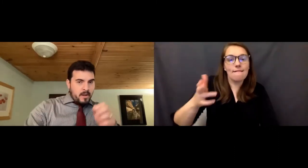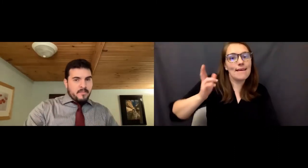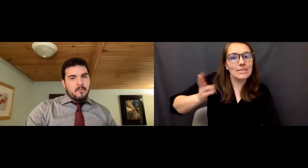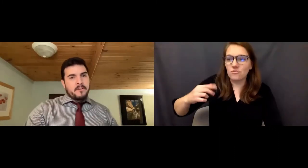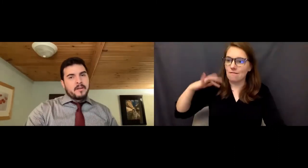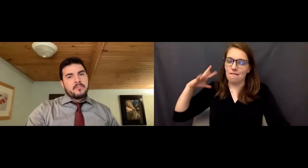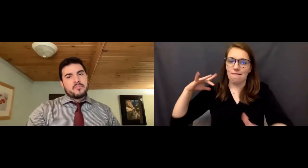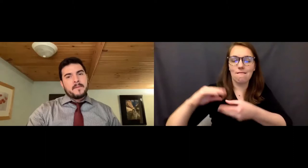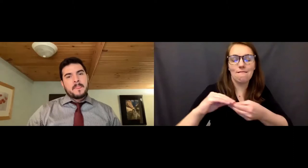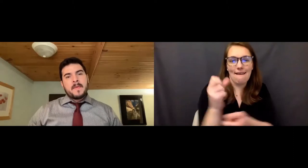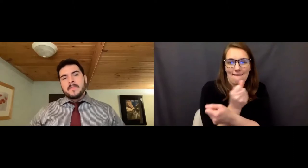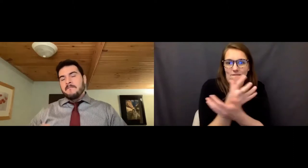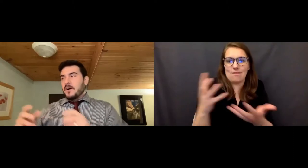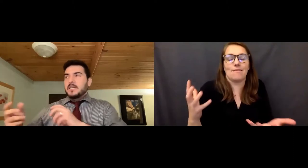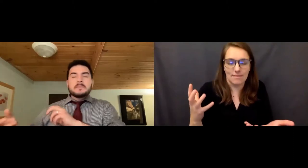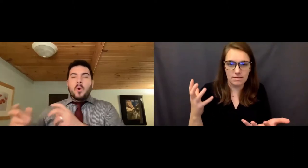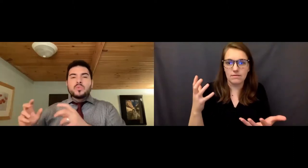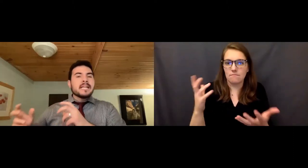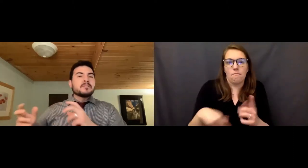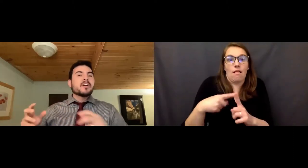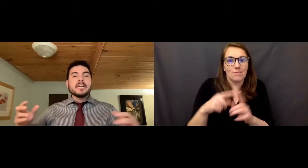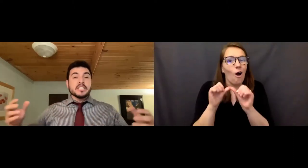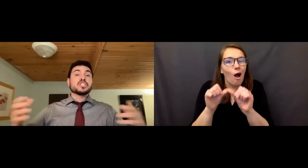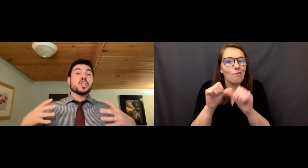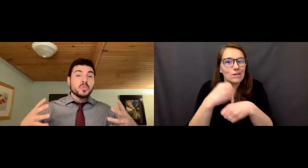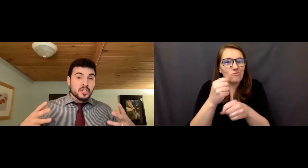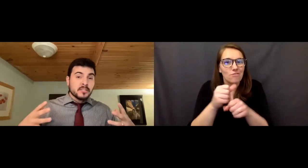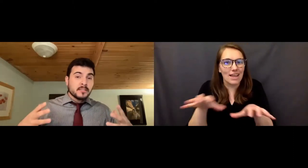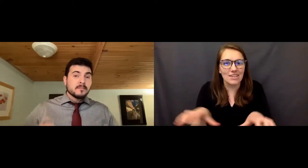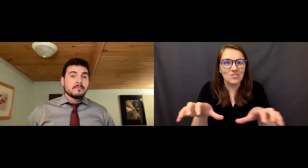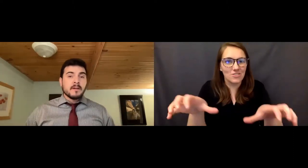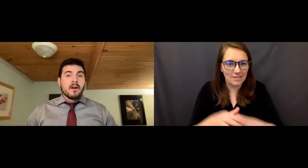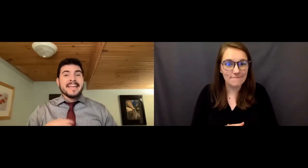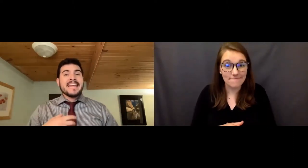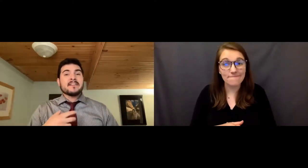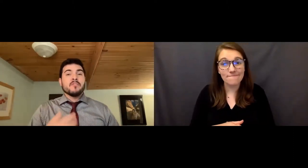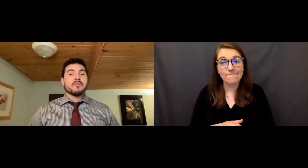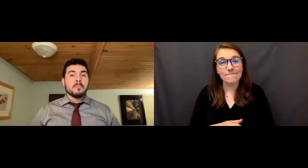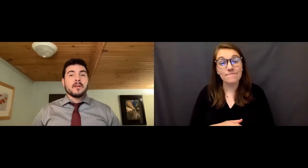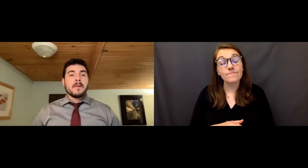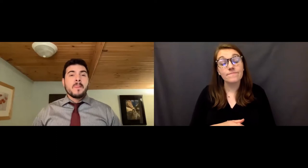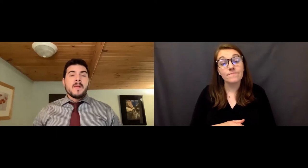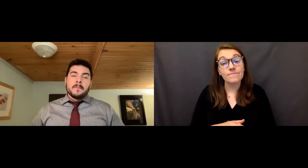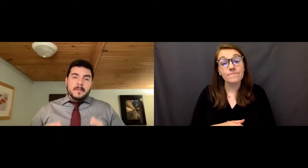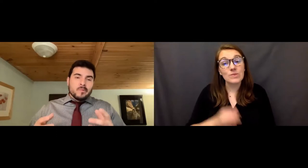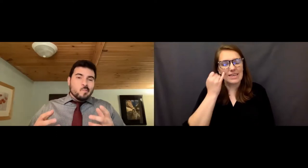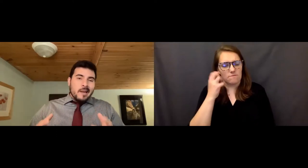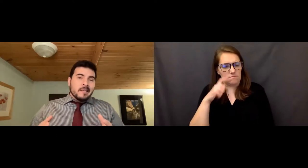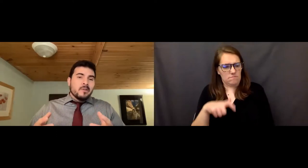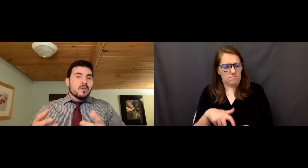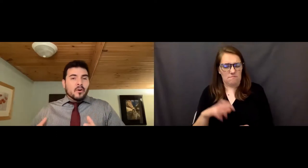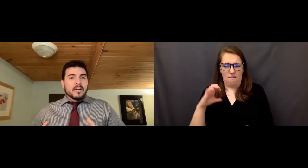Considered by way of that revealed history, the various post-lapsarian disclosures of our innate vulnerability, these